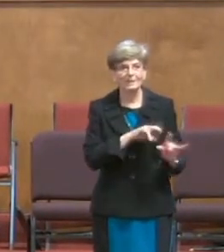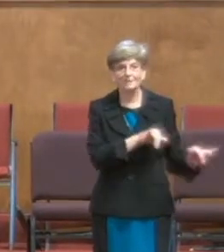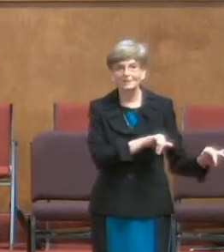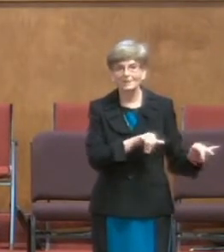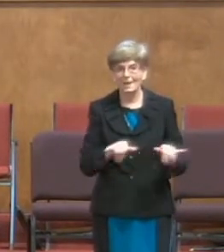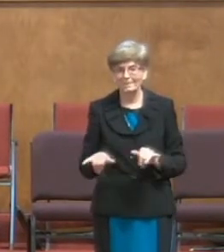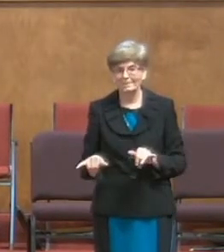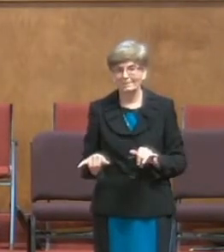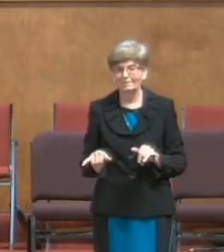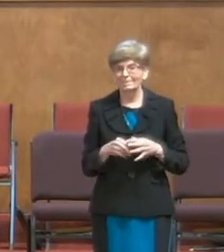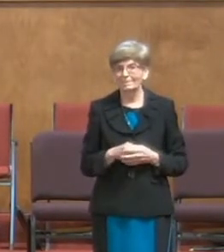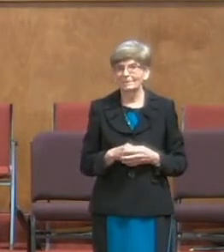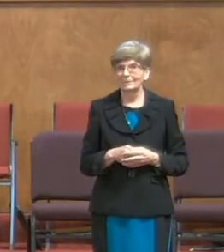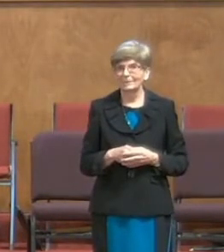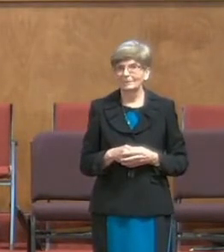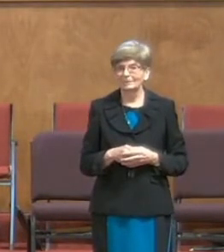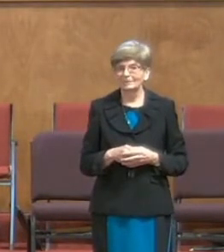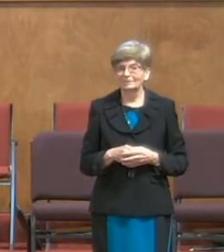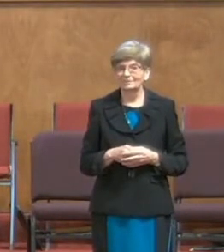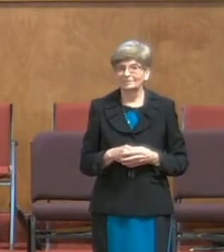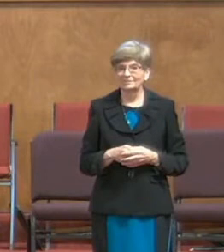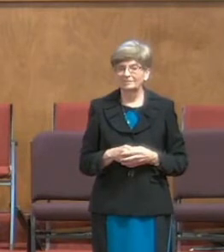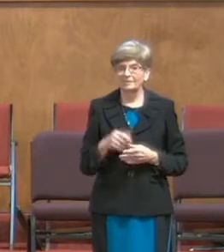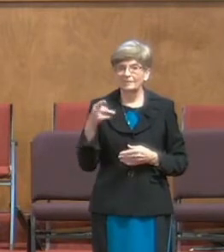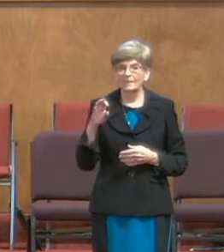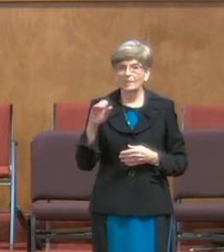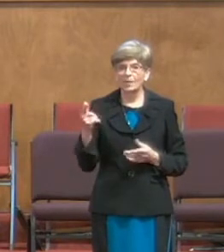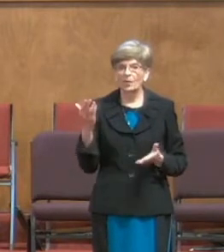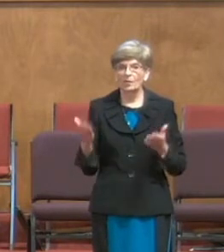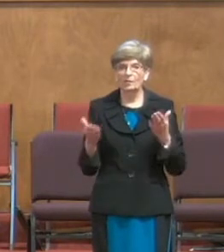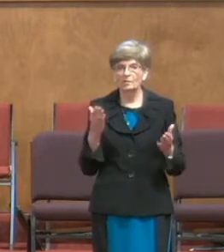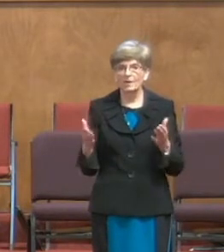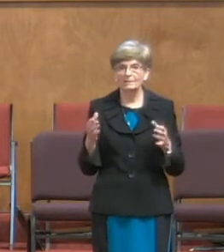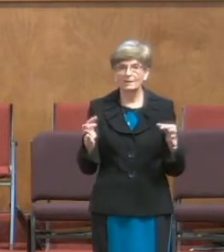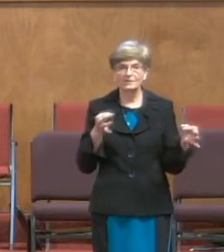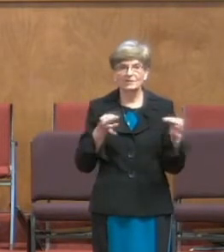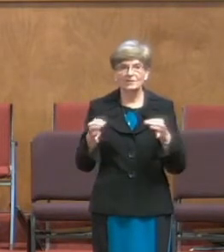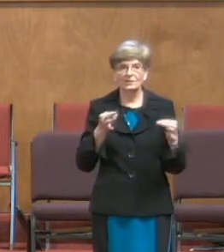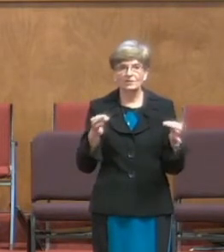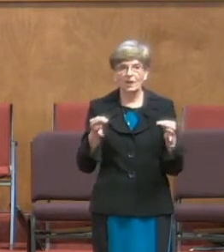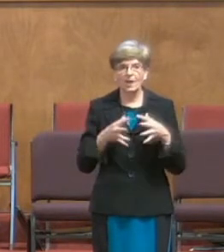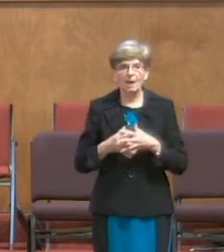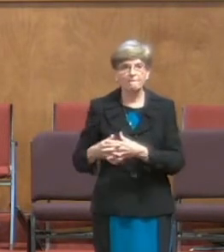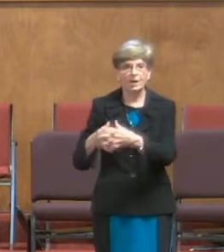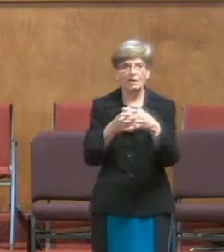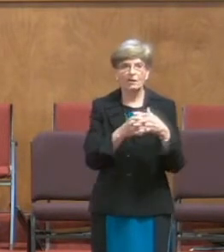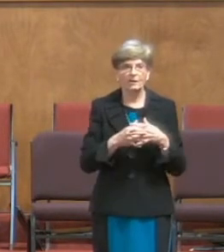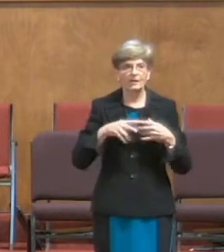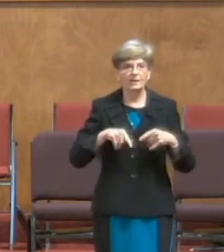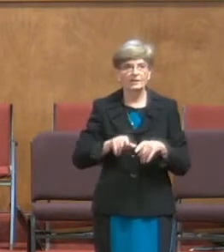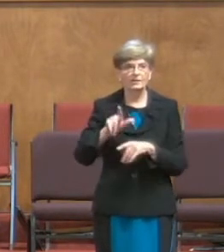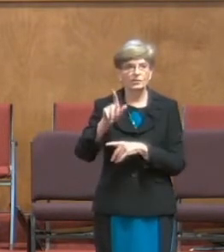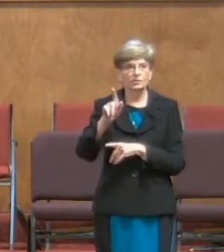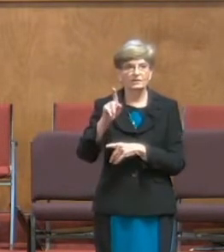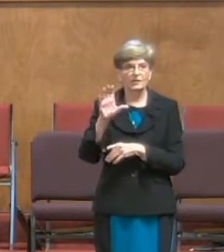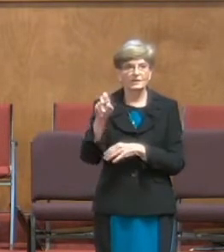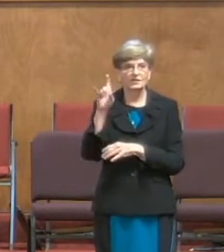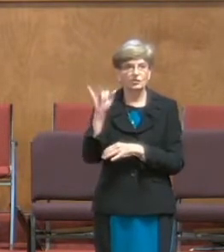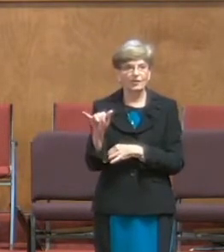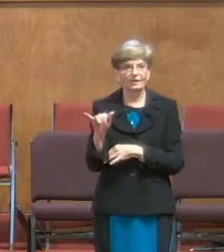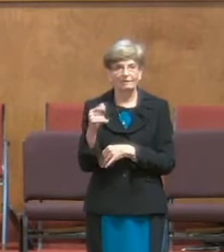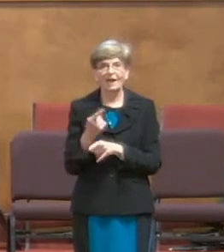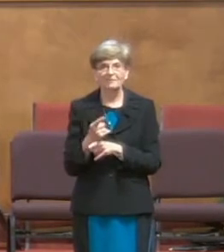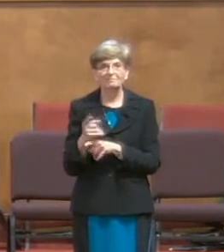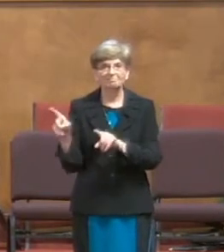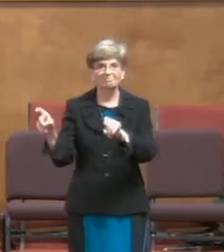them. He could have been describing 21st century America, could he not? And